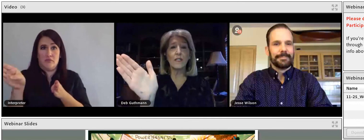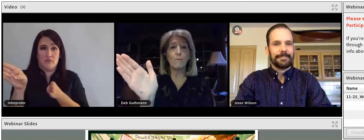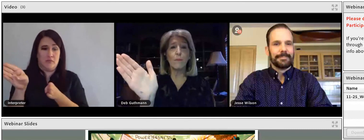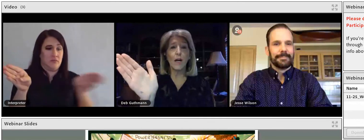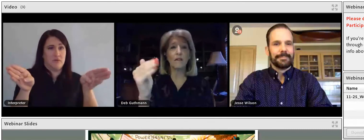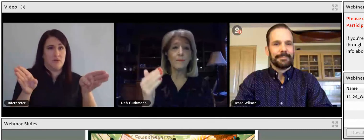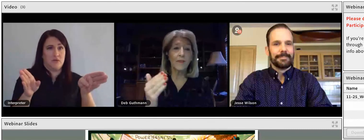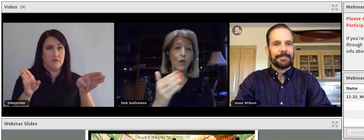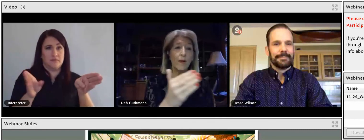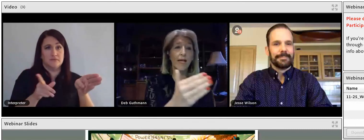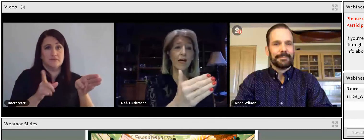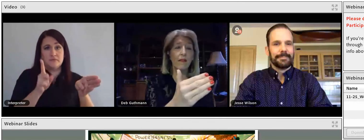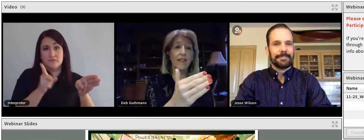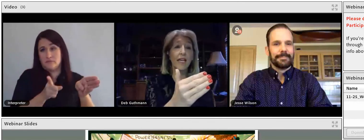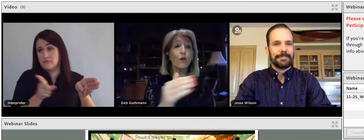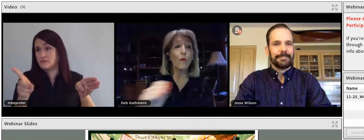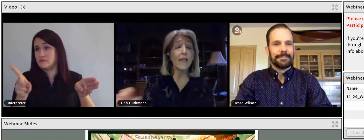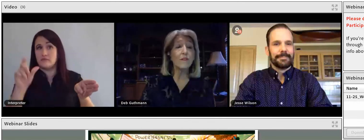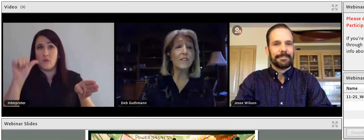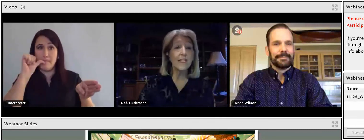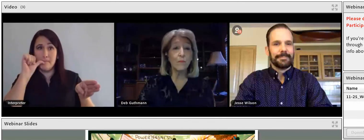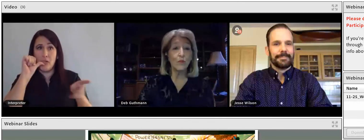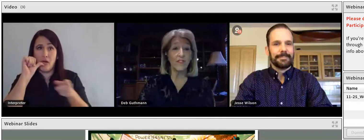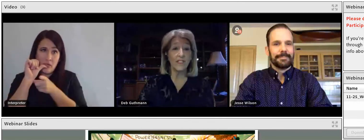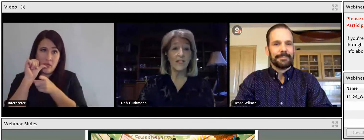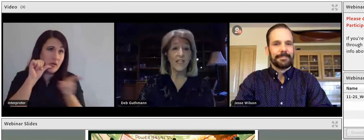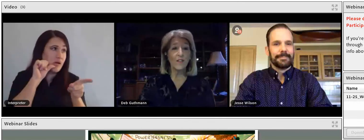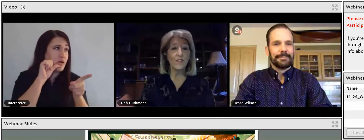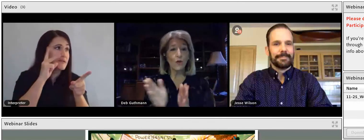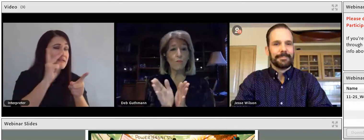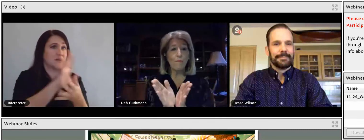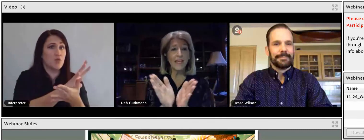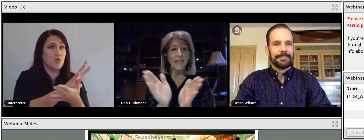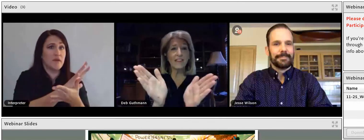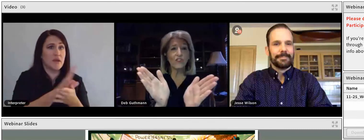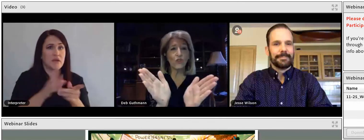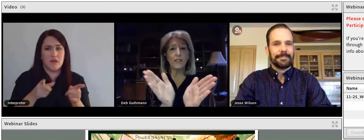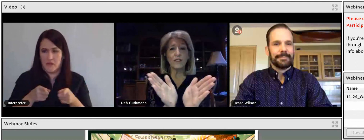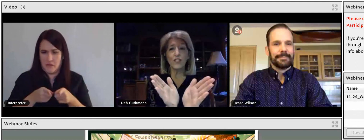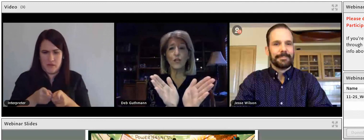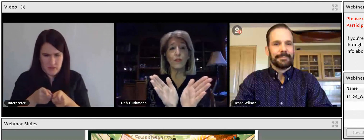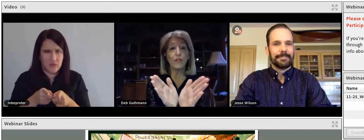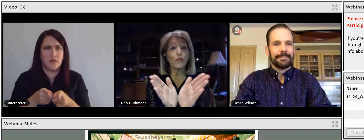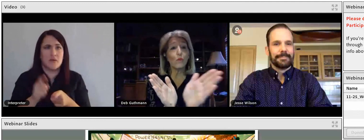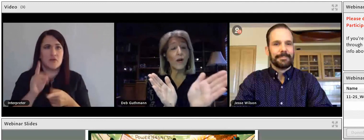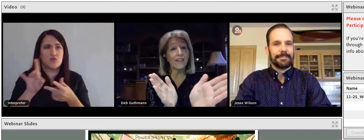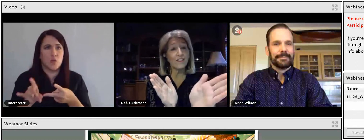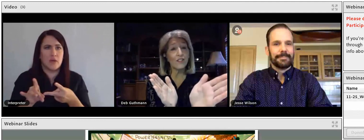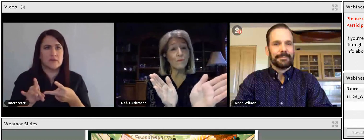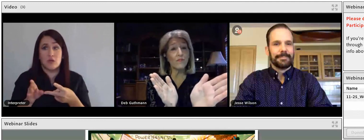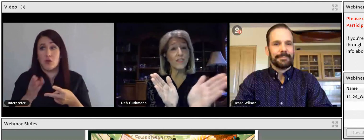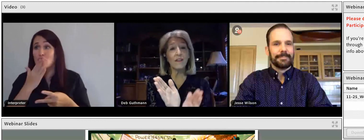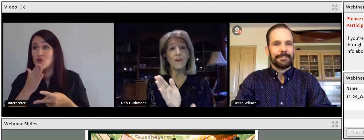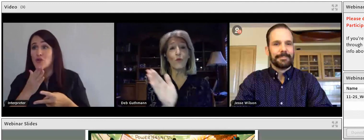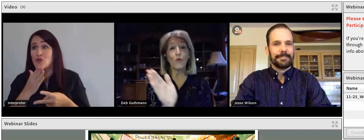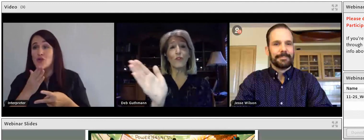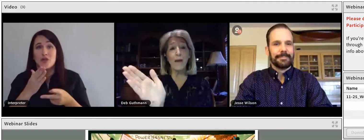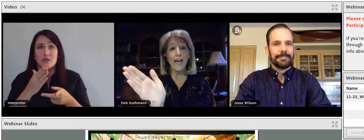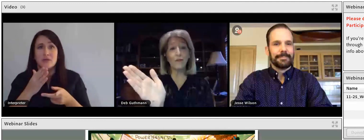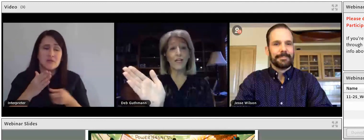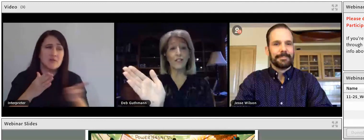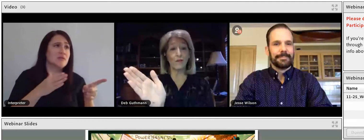way, you see a bar. Going the other way, you see a movie. So making the choice to go the good way to the